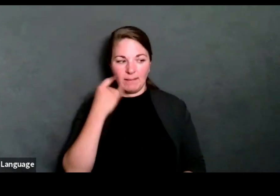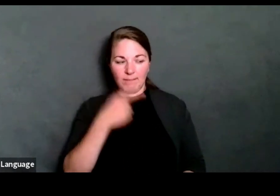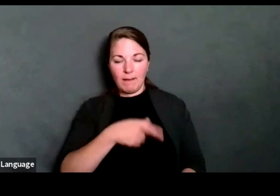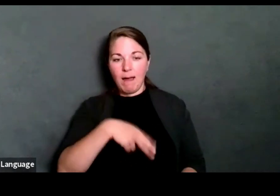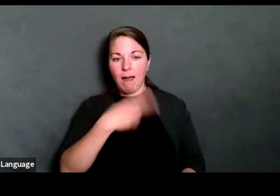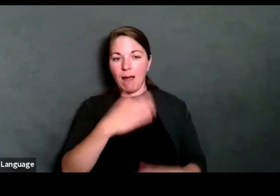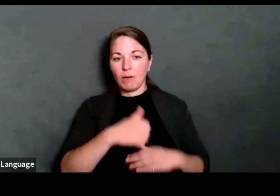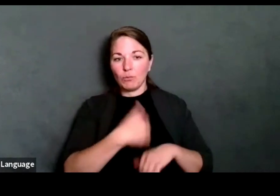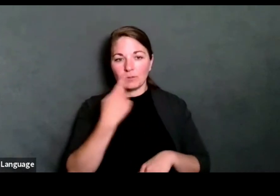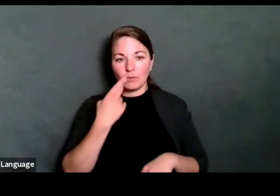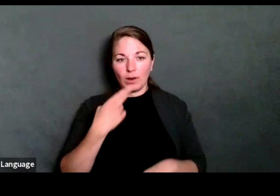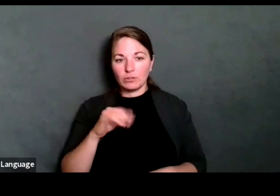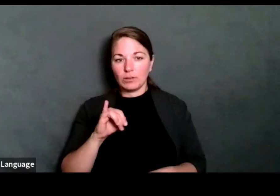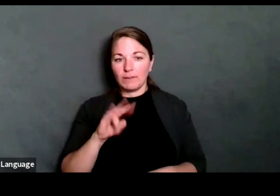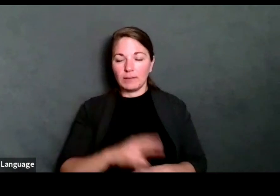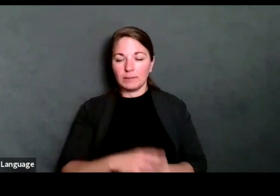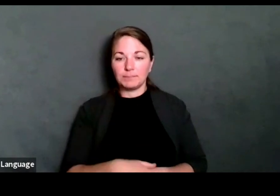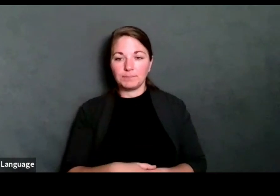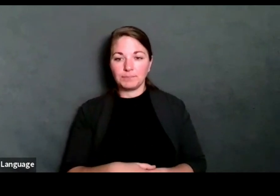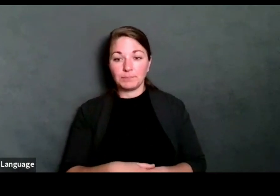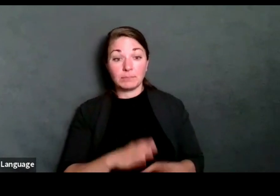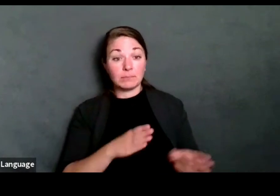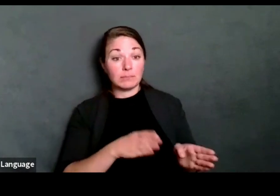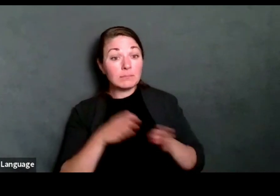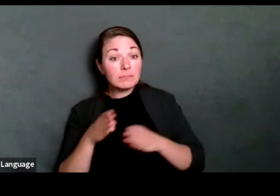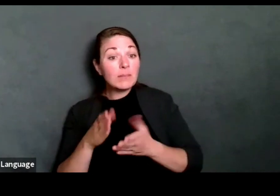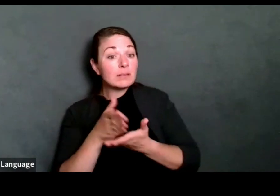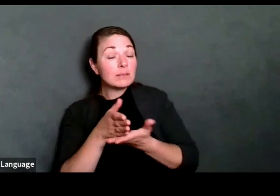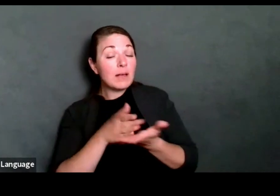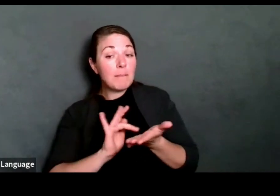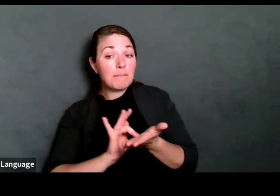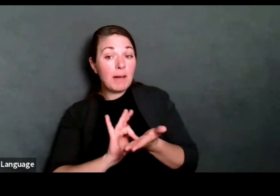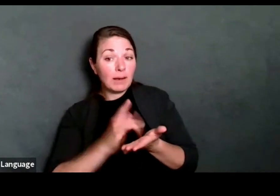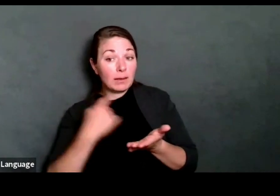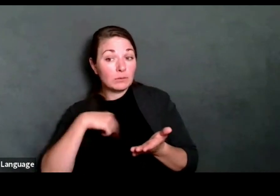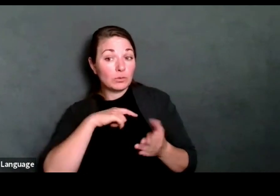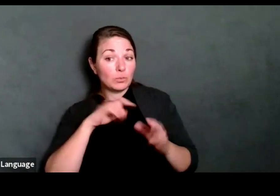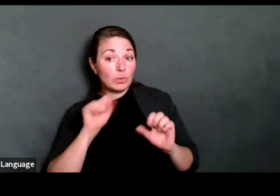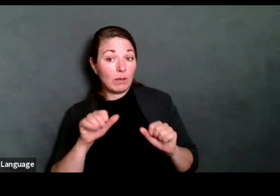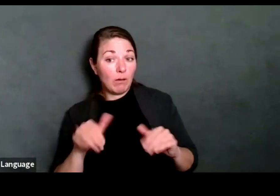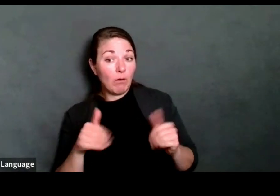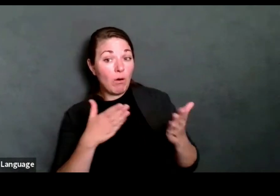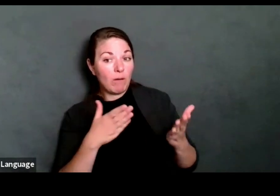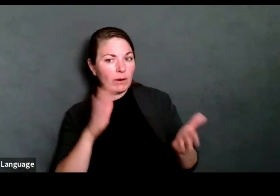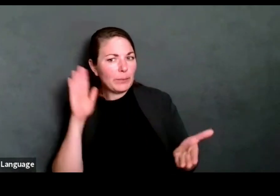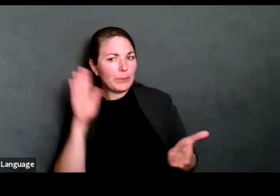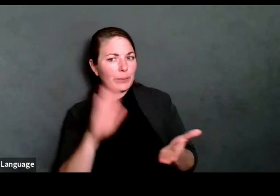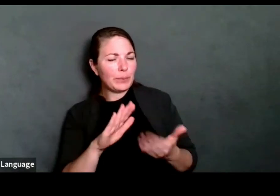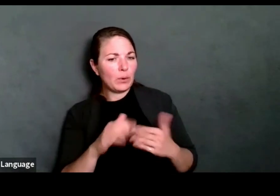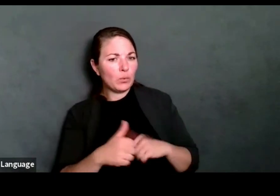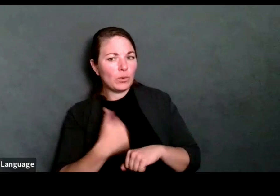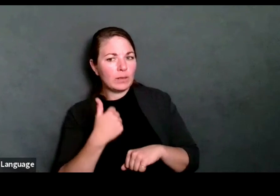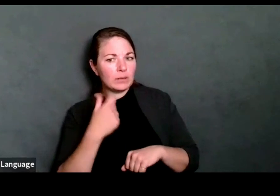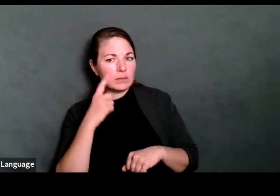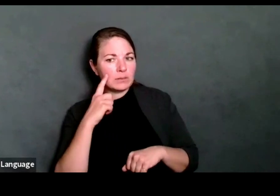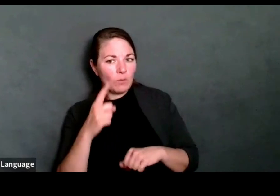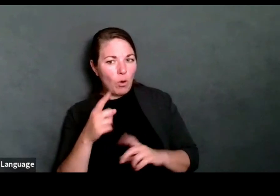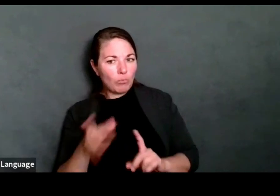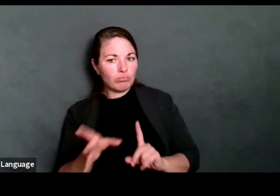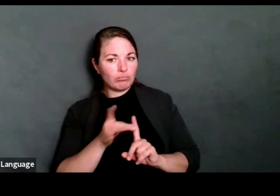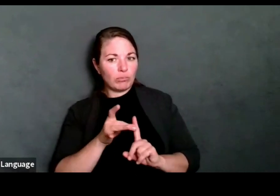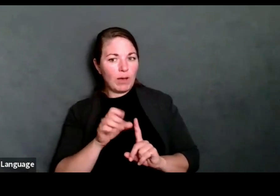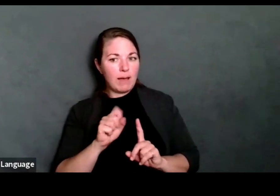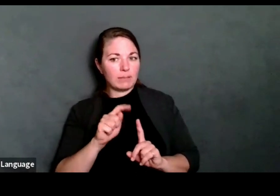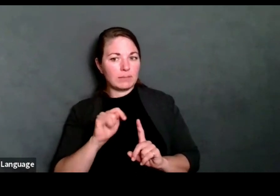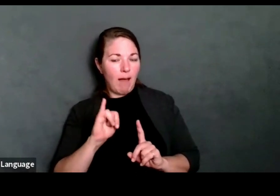There are some medications that we can offer to reduce the risk of contracting a sexually transmitted infection. PEP, for